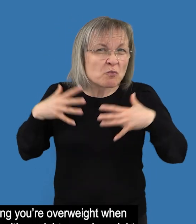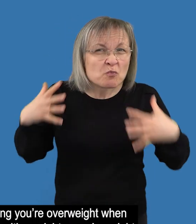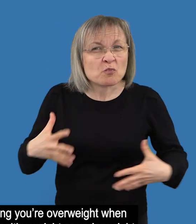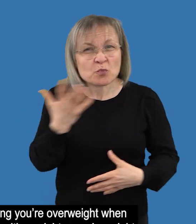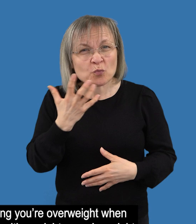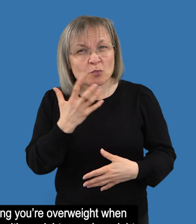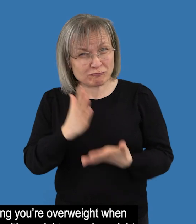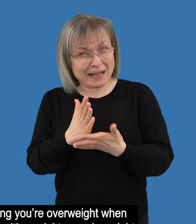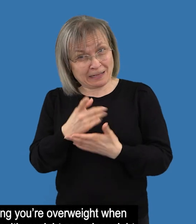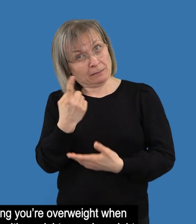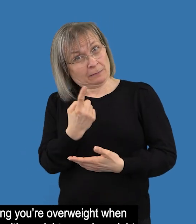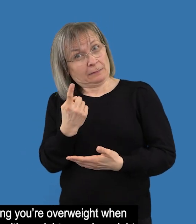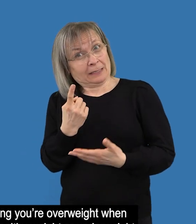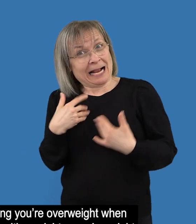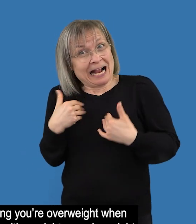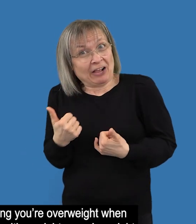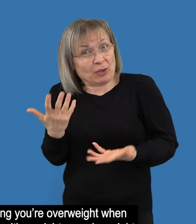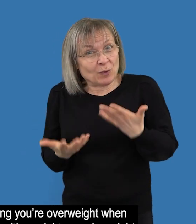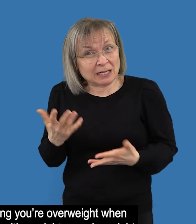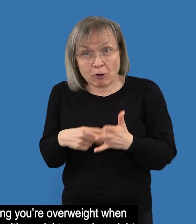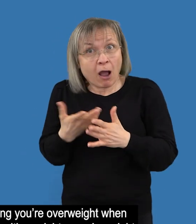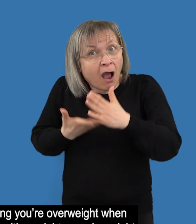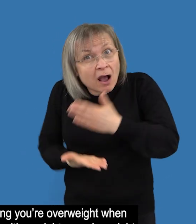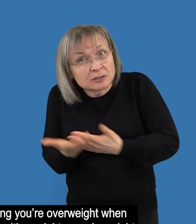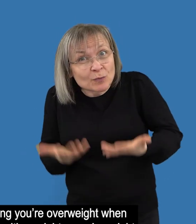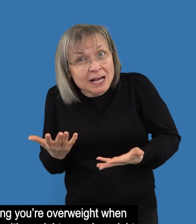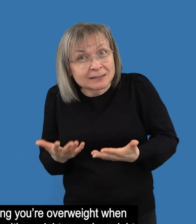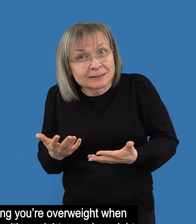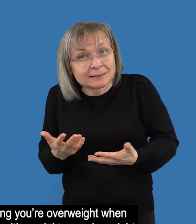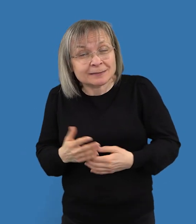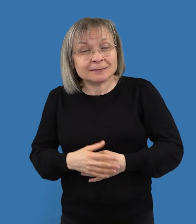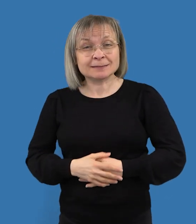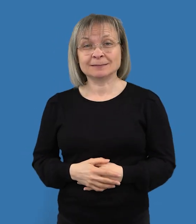Believing you're overweight when you're a healthy weight or underweight.